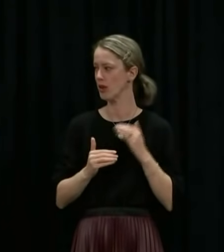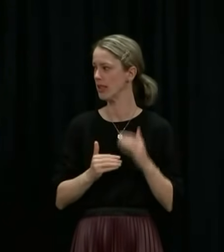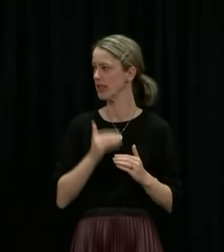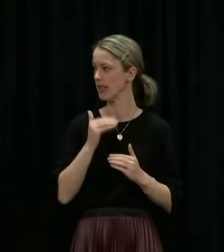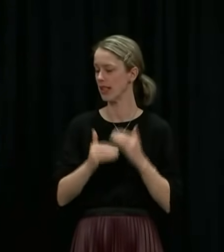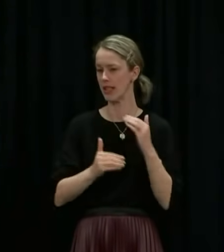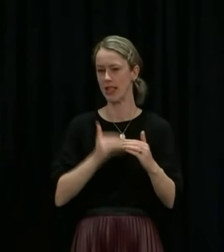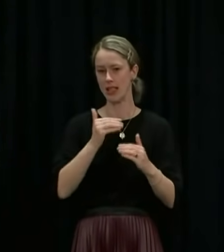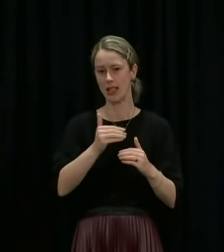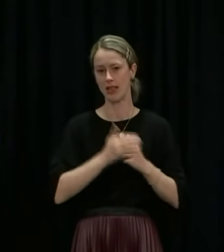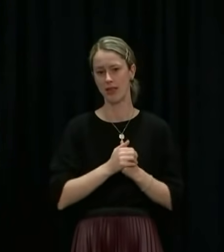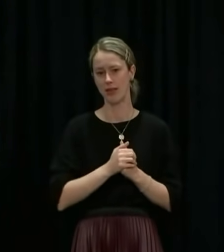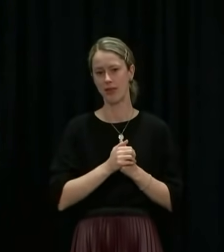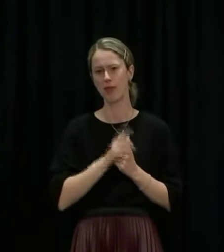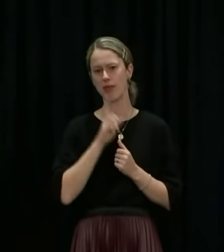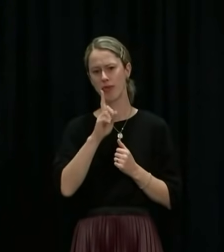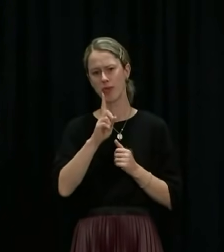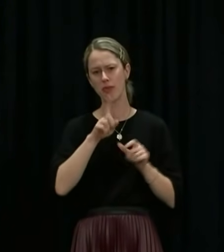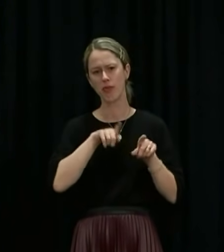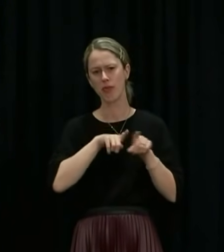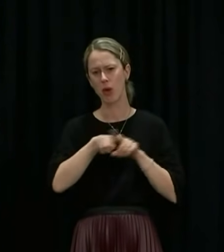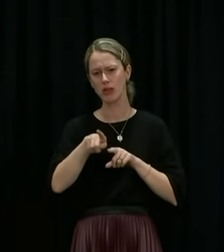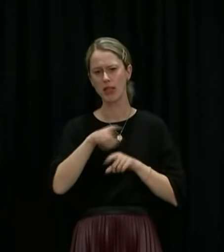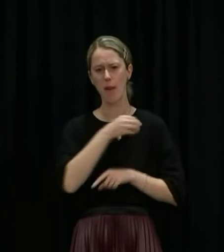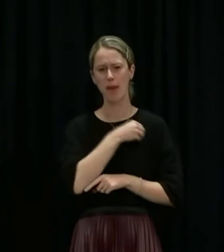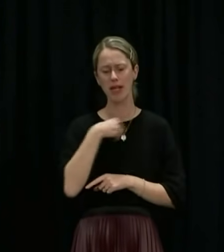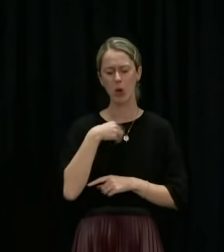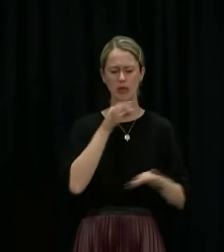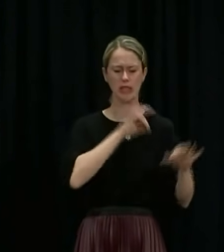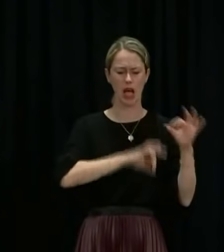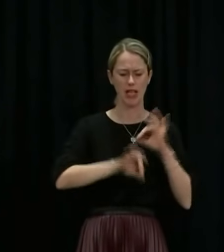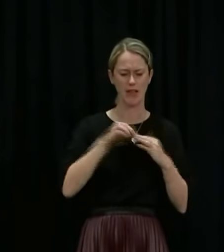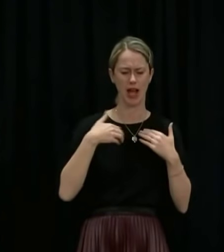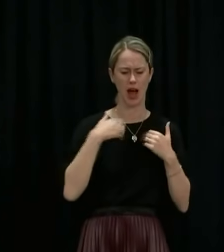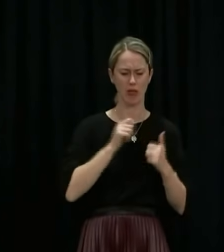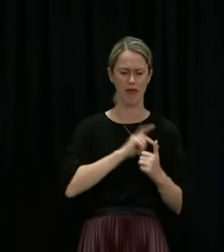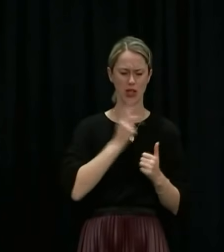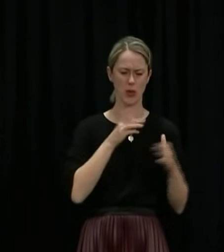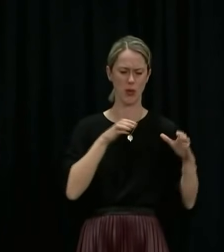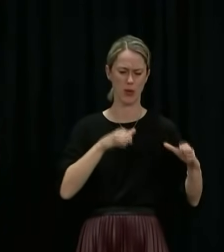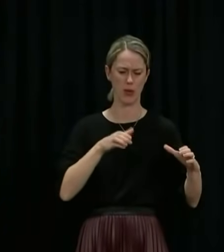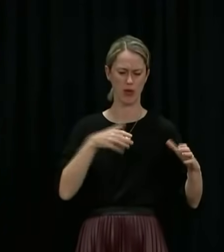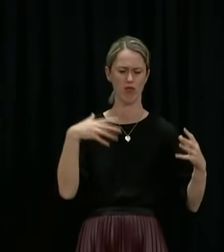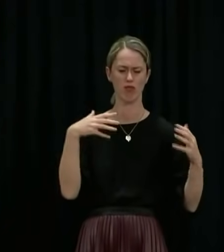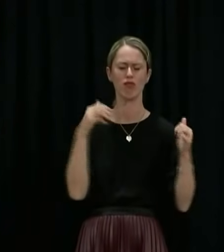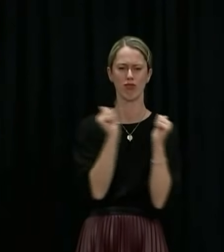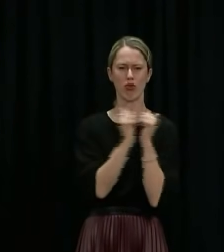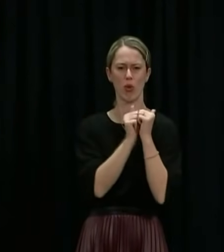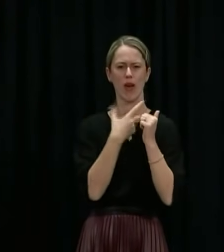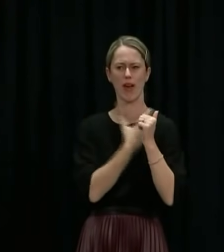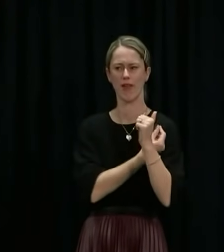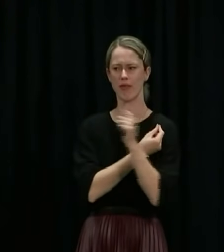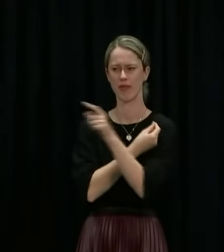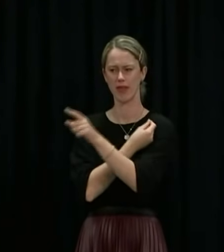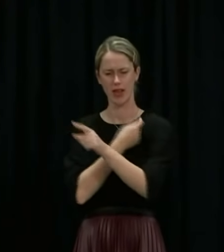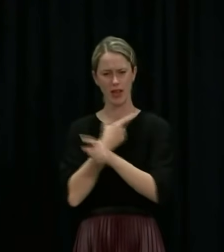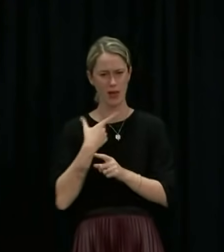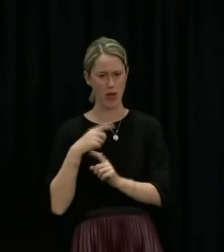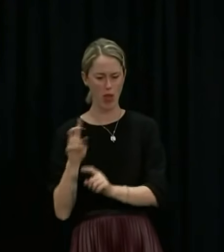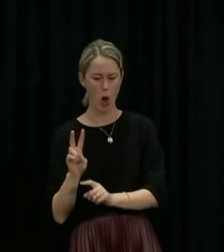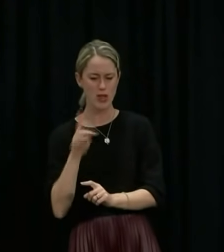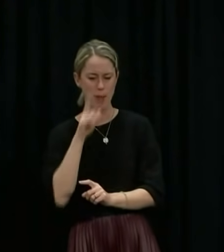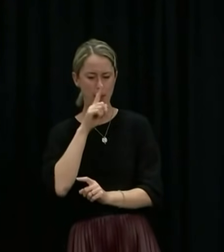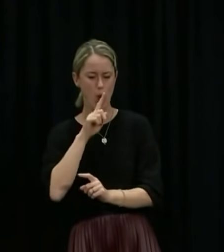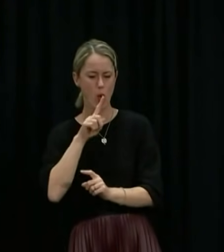point people towards the vast majority of medical, scientific and other health professional opinion on this. Given the damage they can cause, because